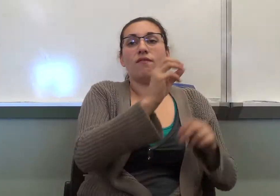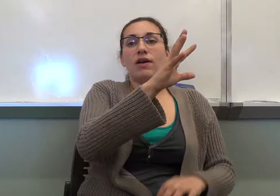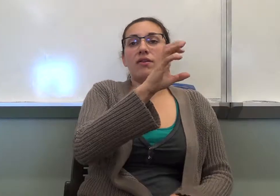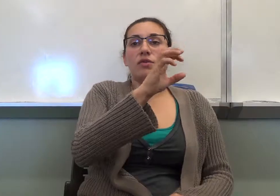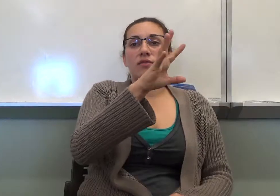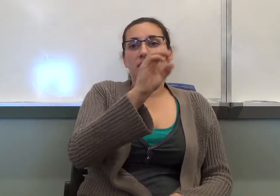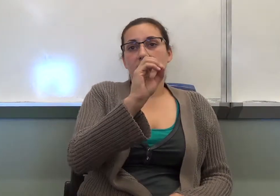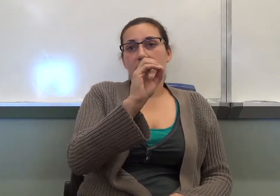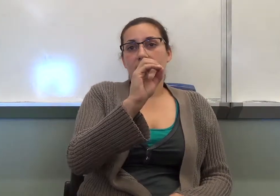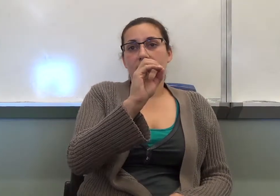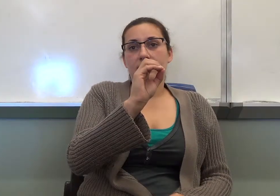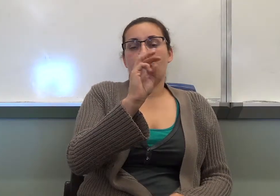millimeters.